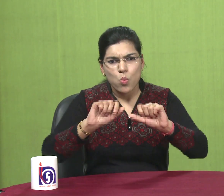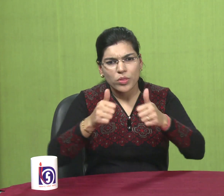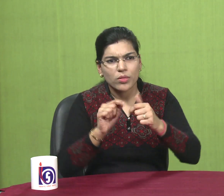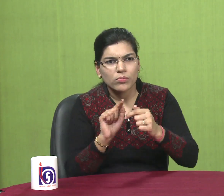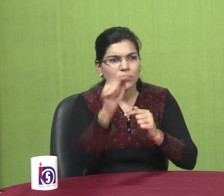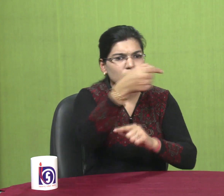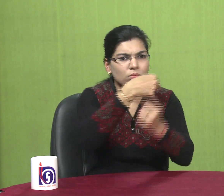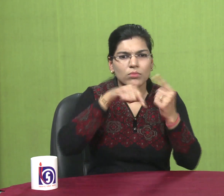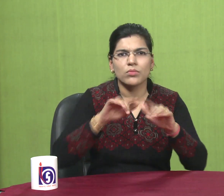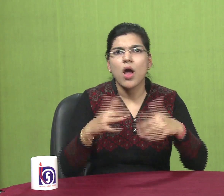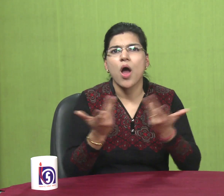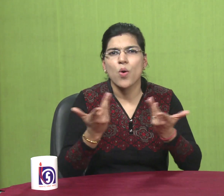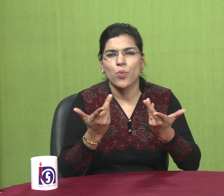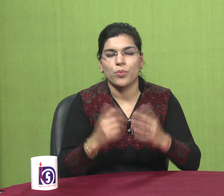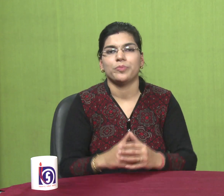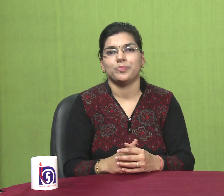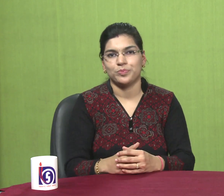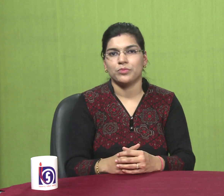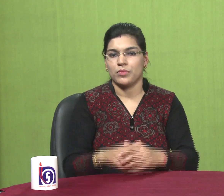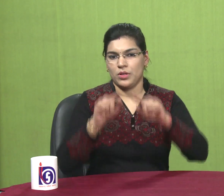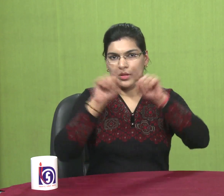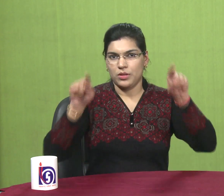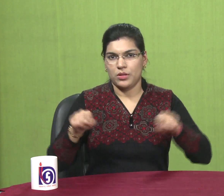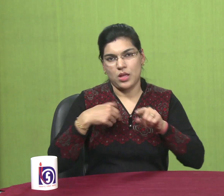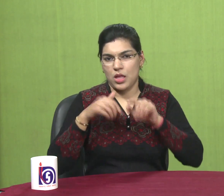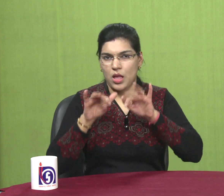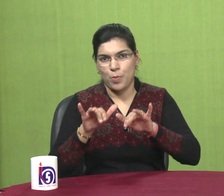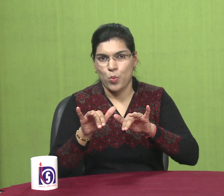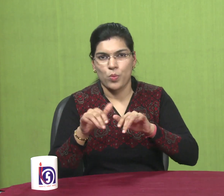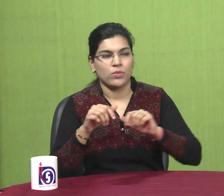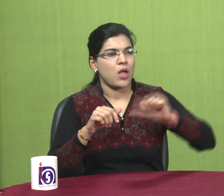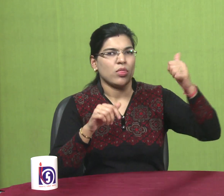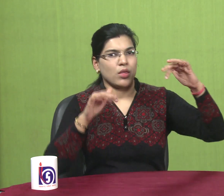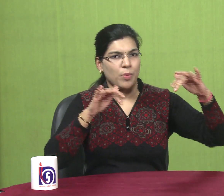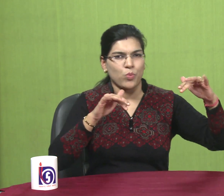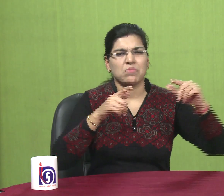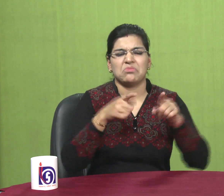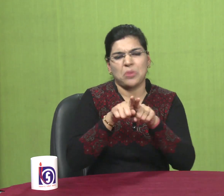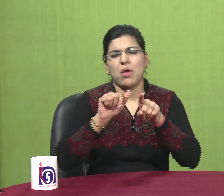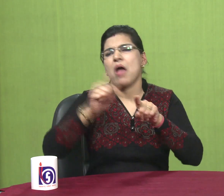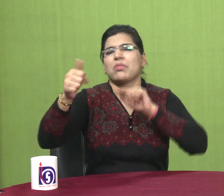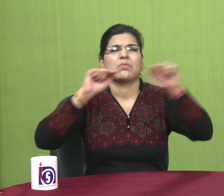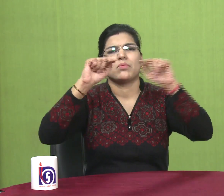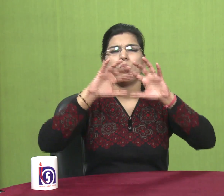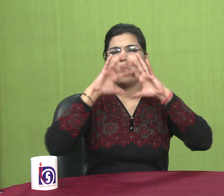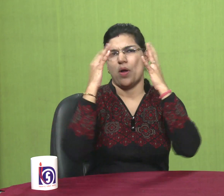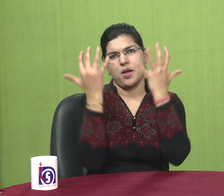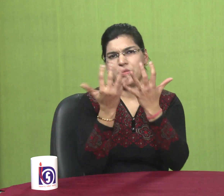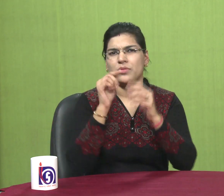How does the internet work? You must be wondering, how does the data move from one side of the world to the